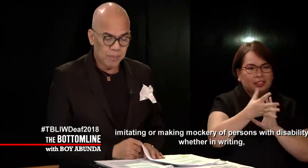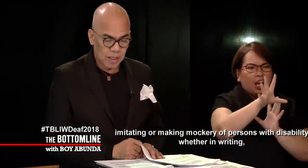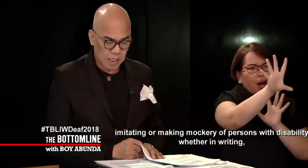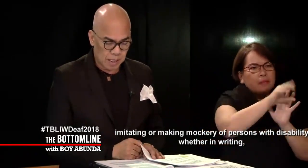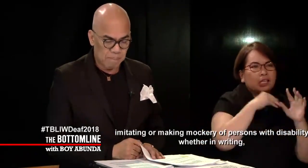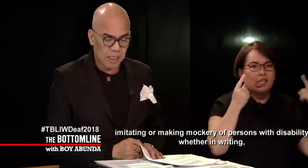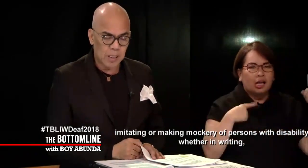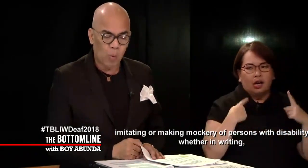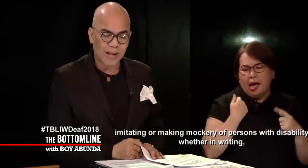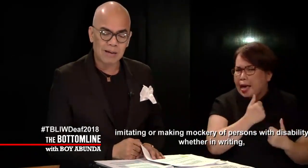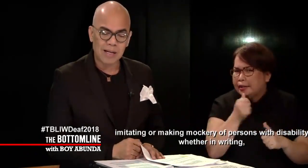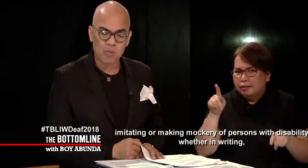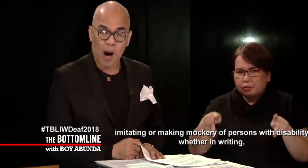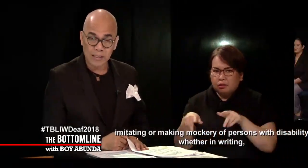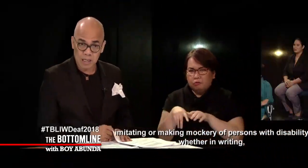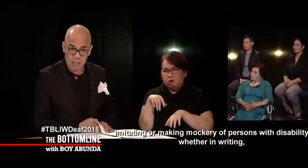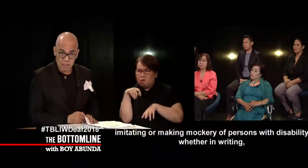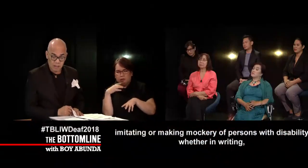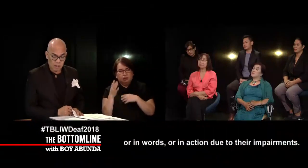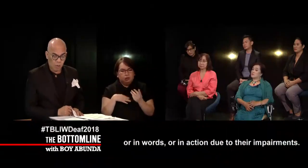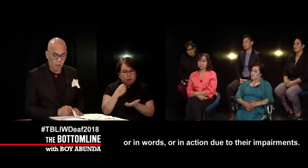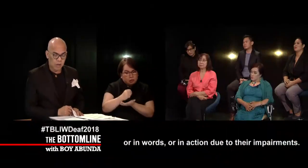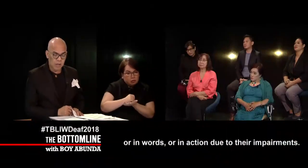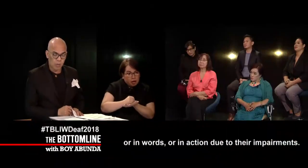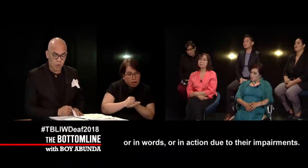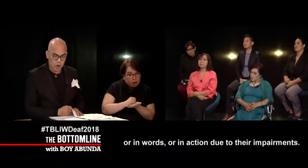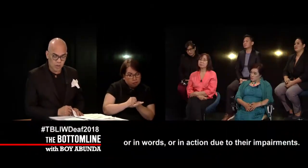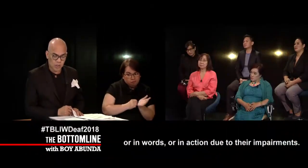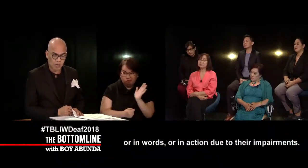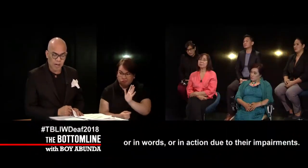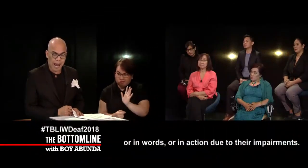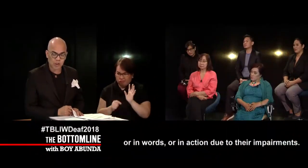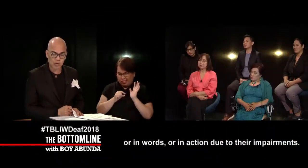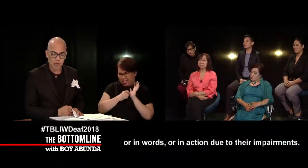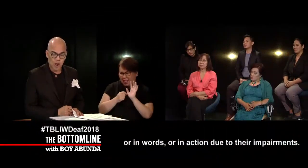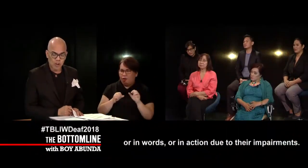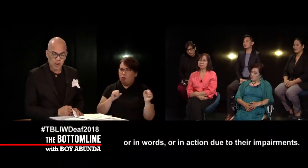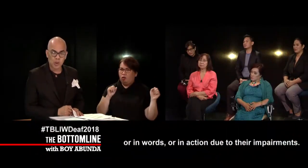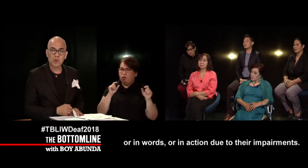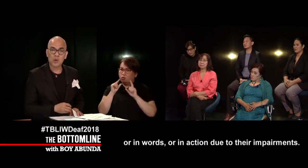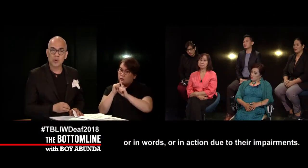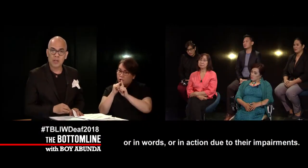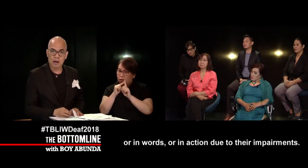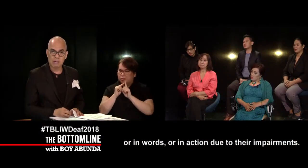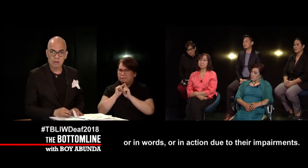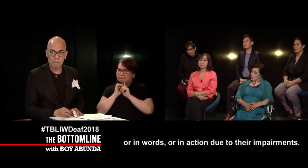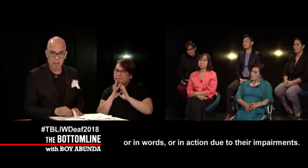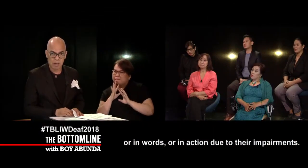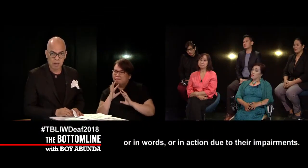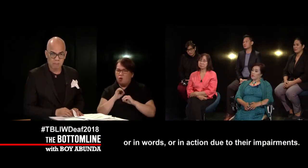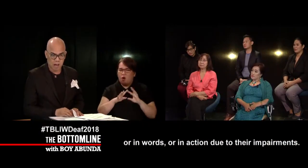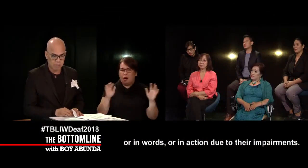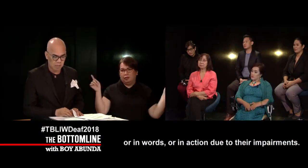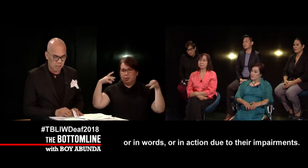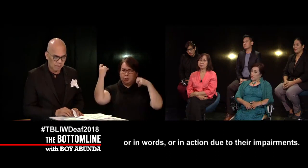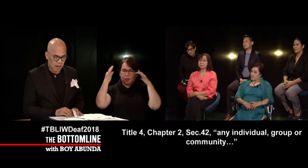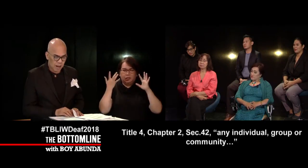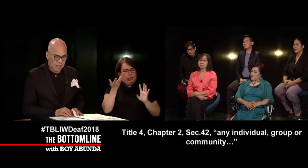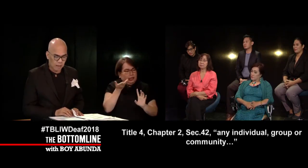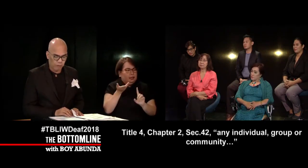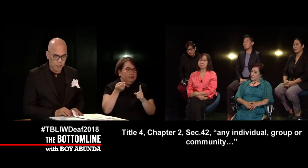with disability, whether in writing or in words or in action due to their